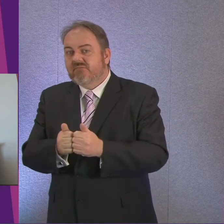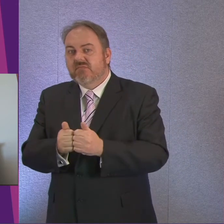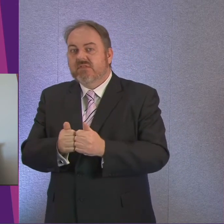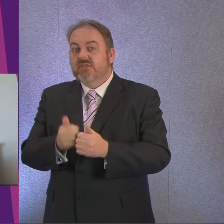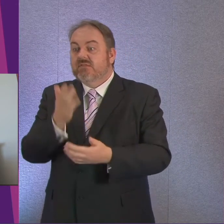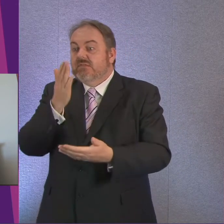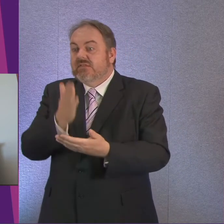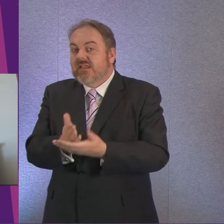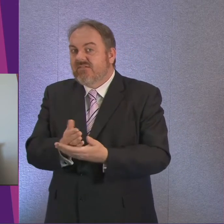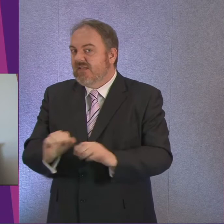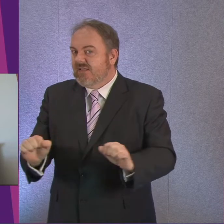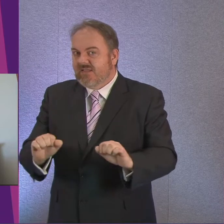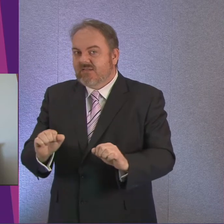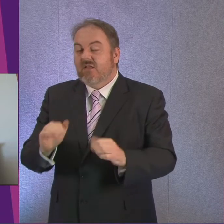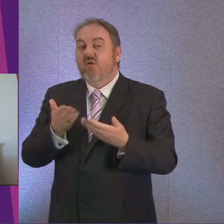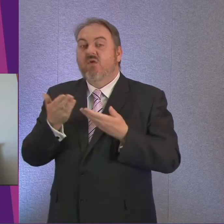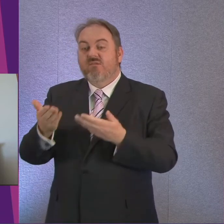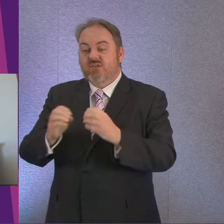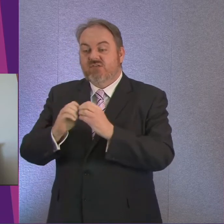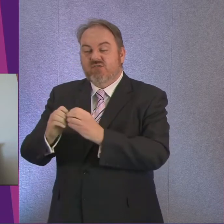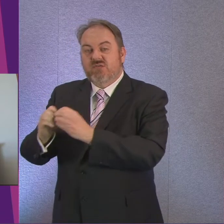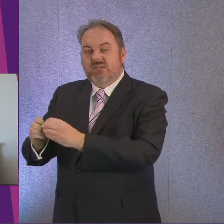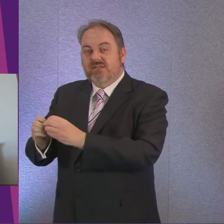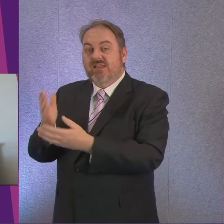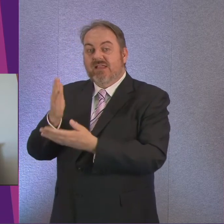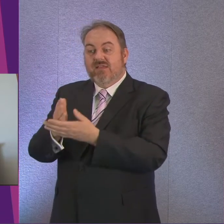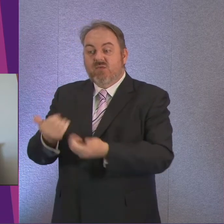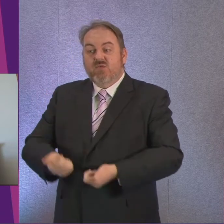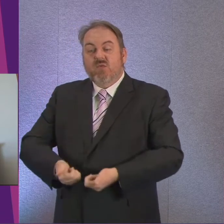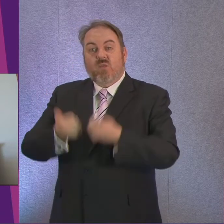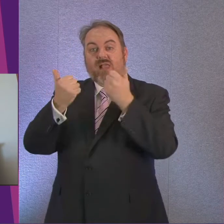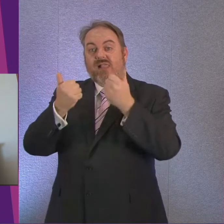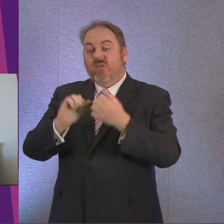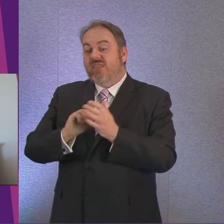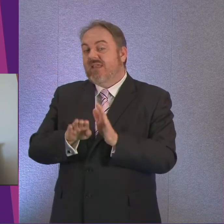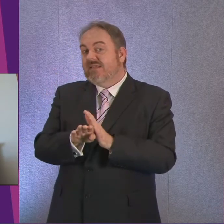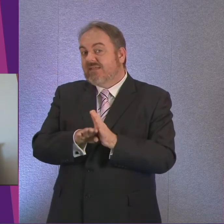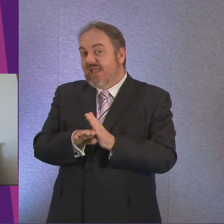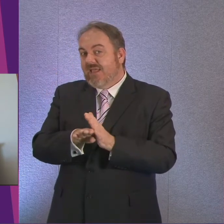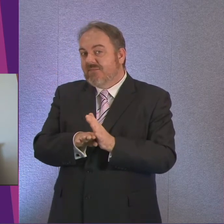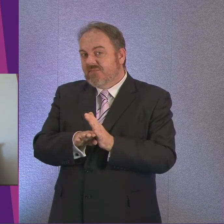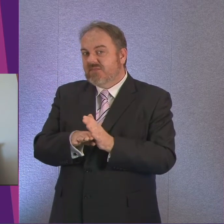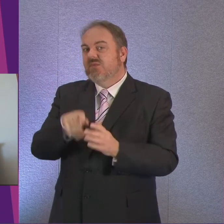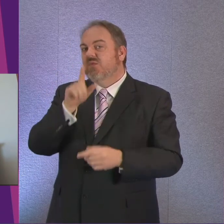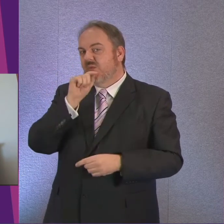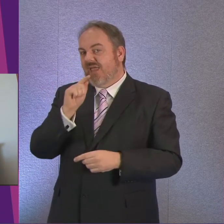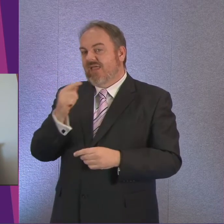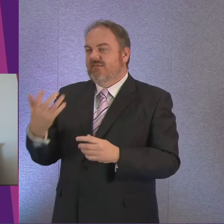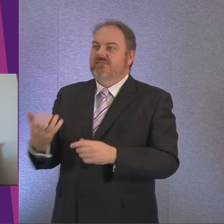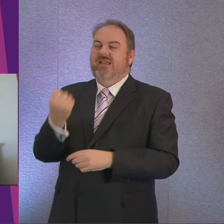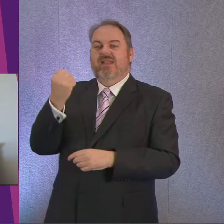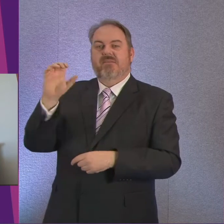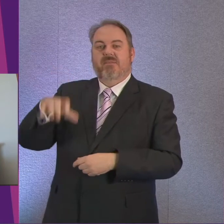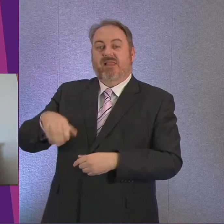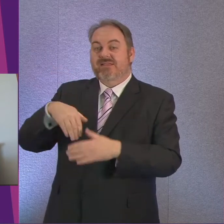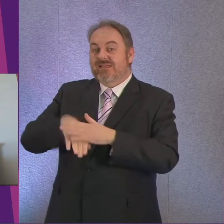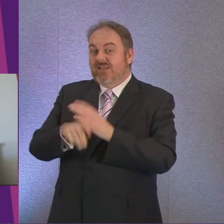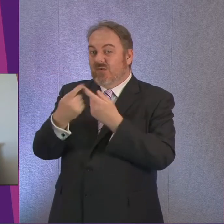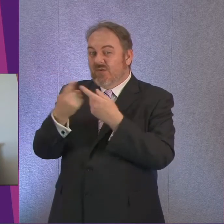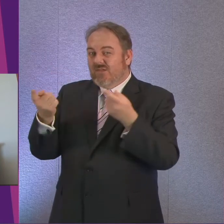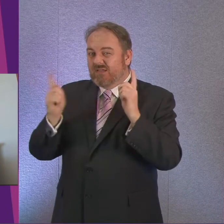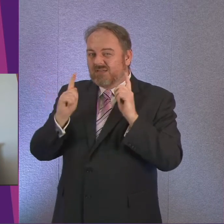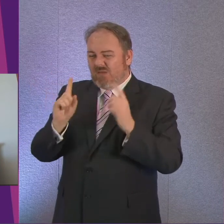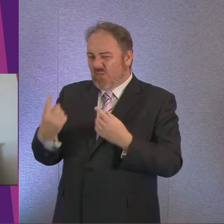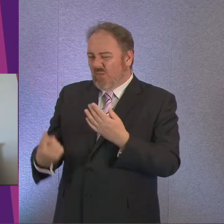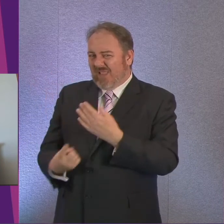they're wondering whether or not that's going to follow the same kind of pattern, if it's just going to there's not going to be a delay in that. And also